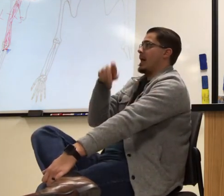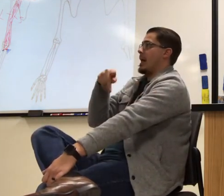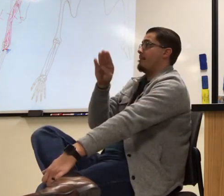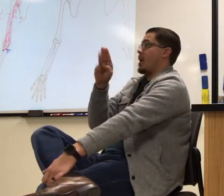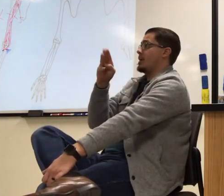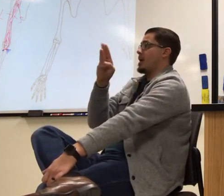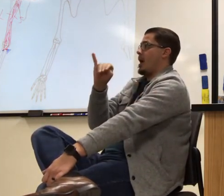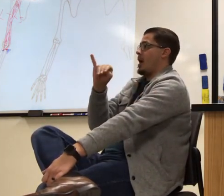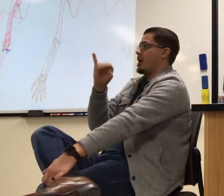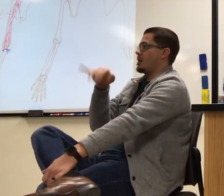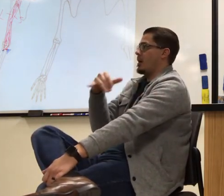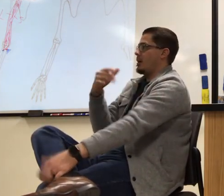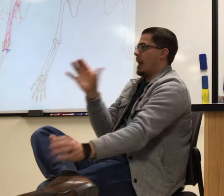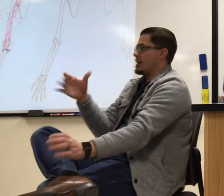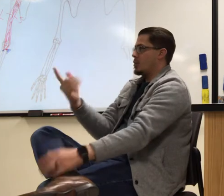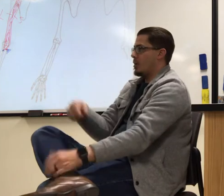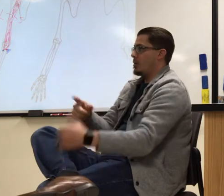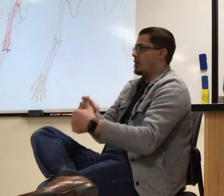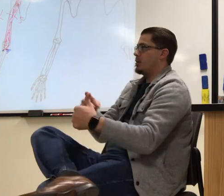it can flex arm.